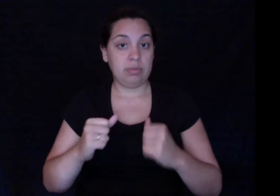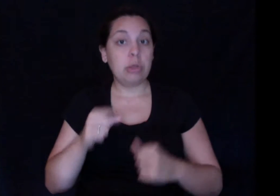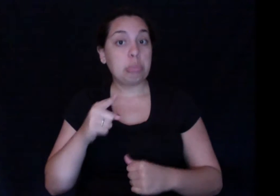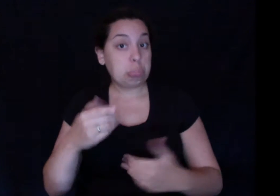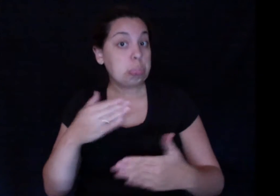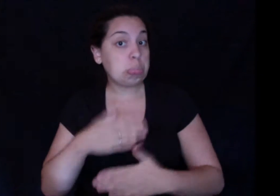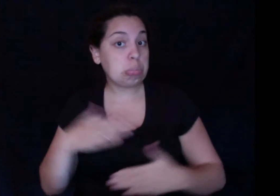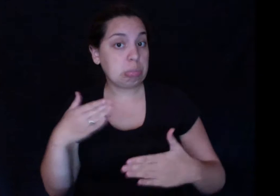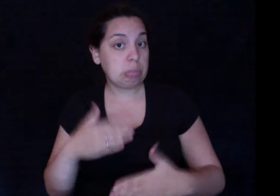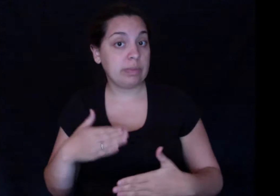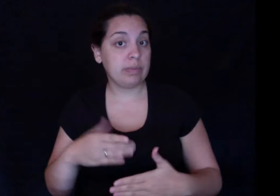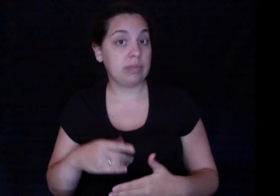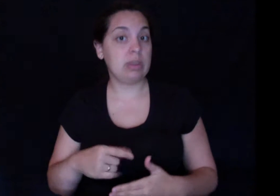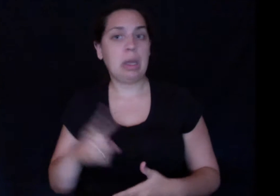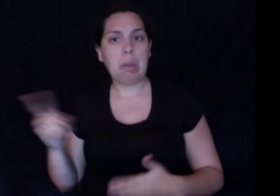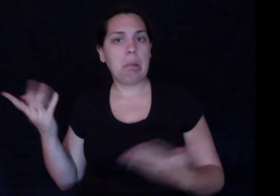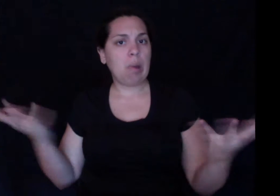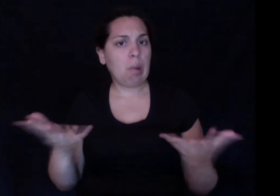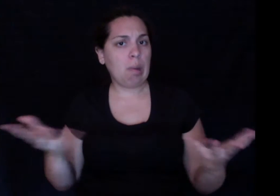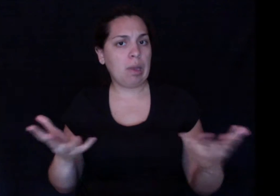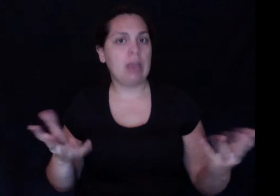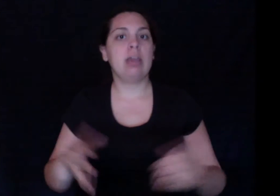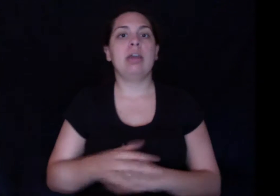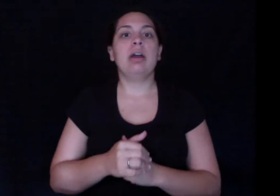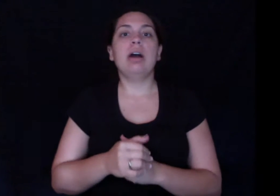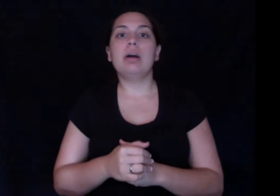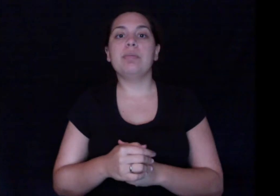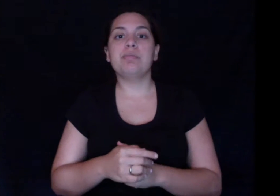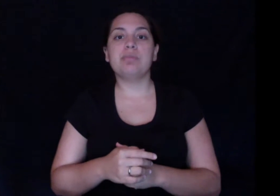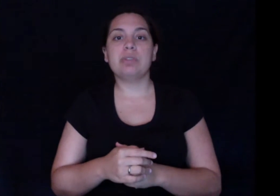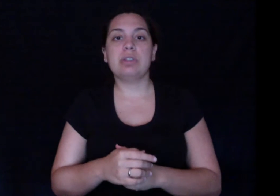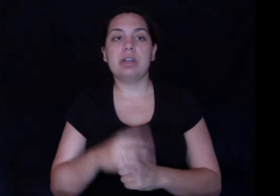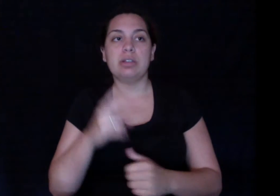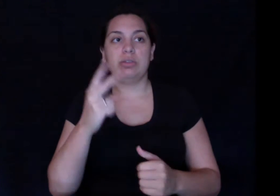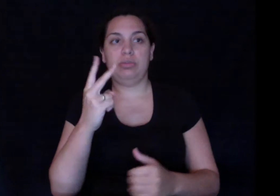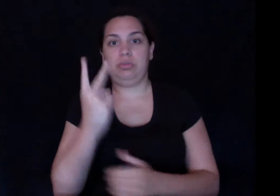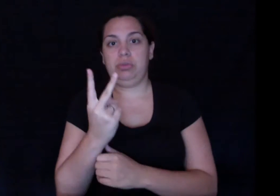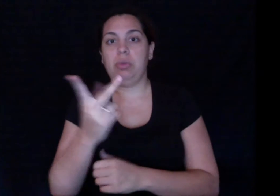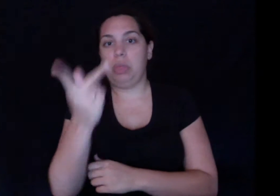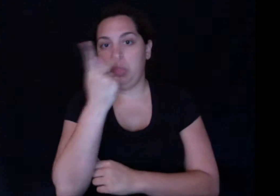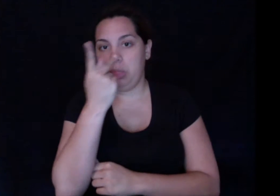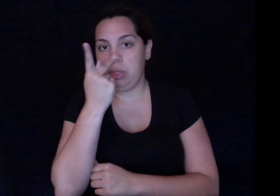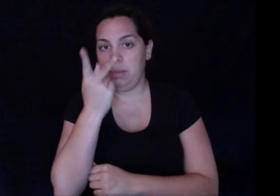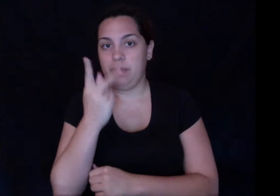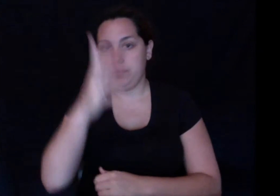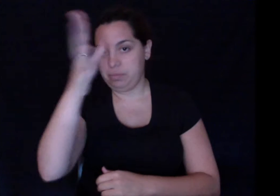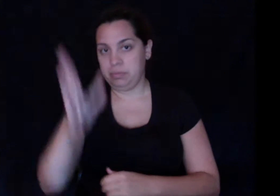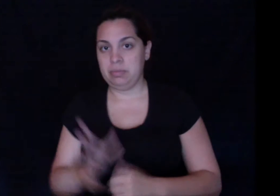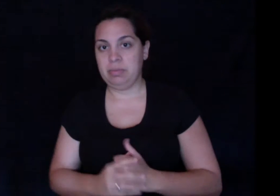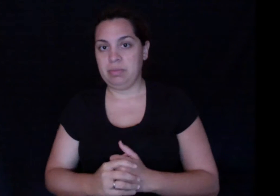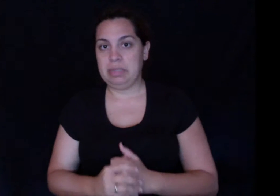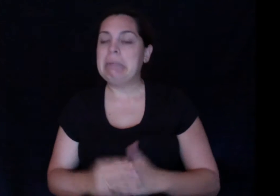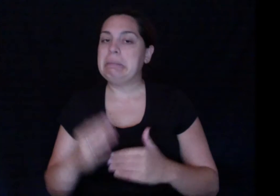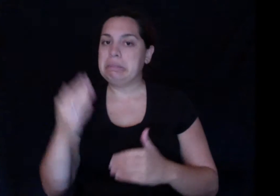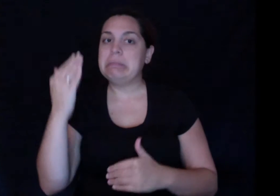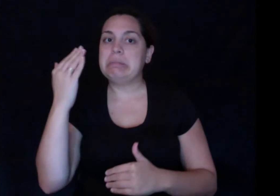Welcome to episode 8 of Upvoted by Reddit. I hope you all enjoyed last week's episode on Double Dick Dude. I know, but trust me, this